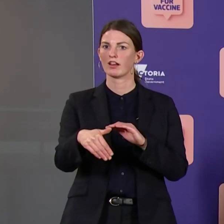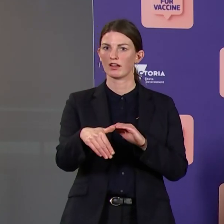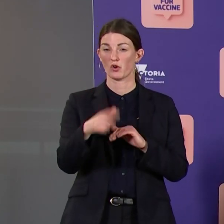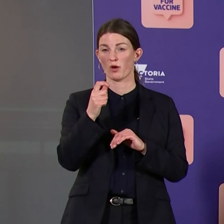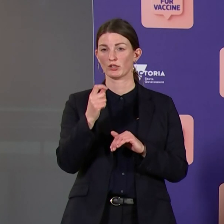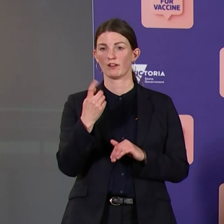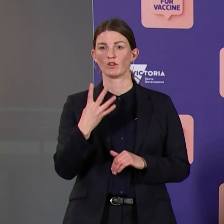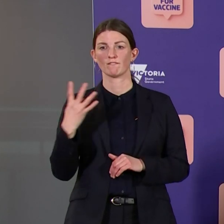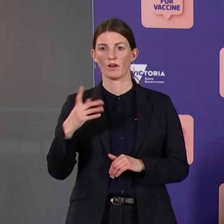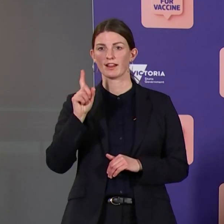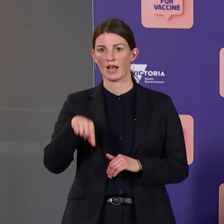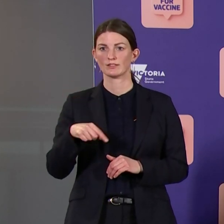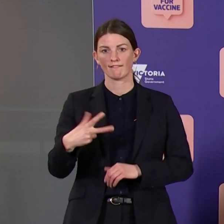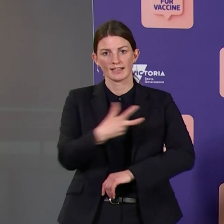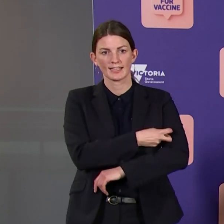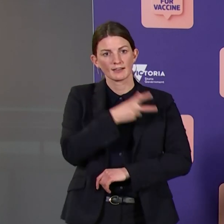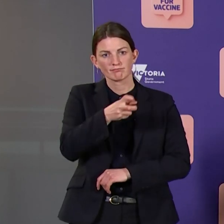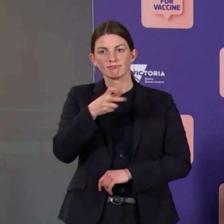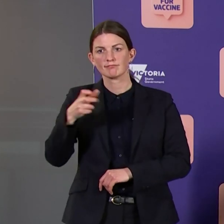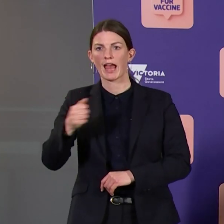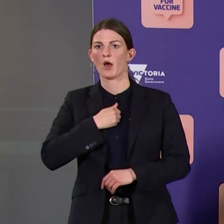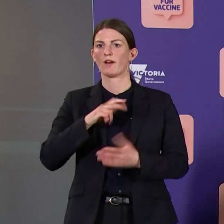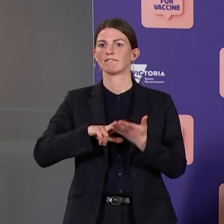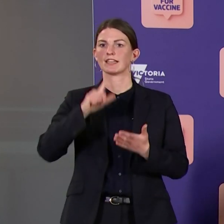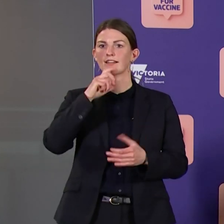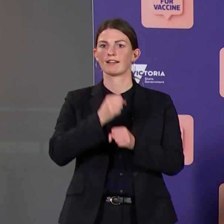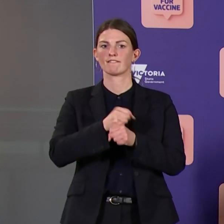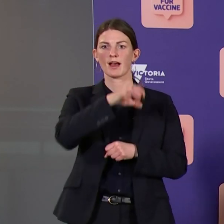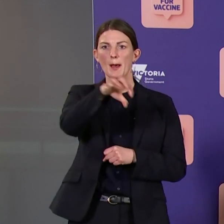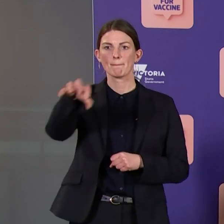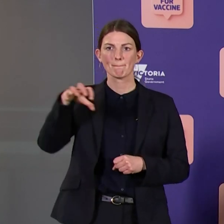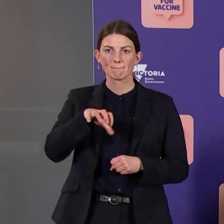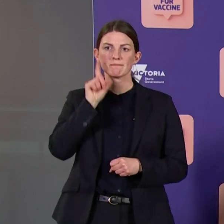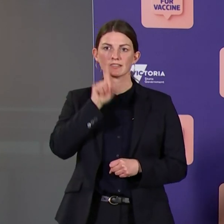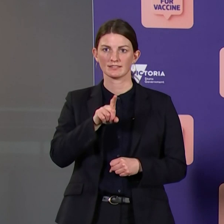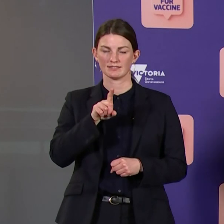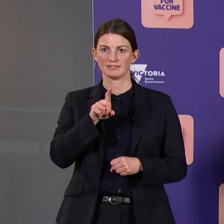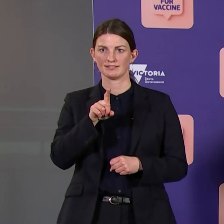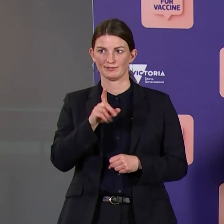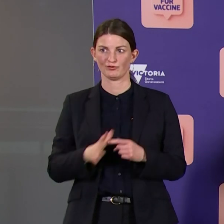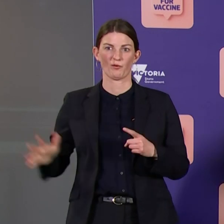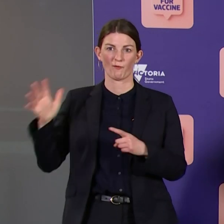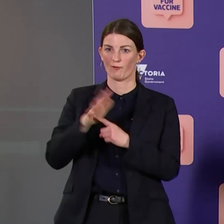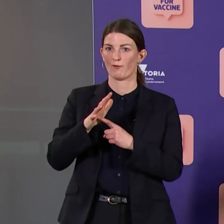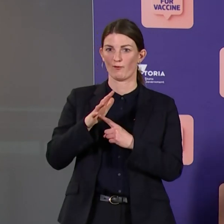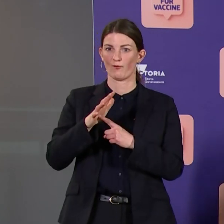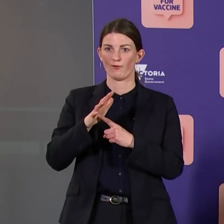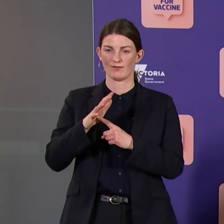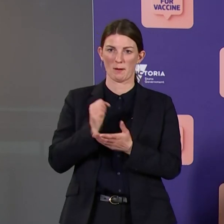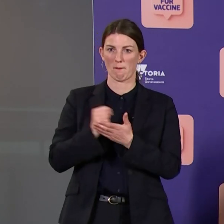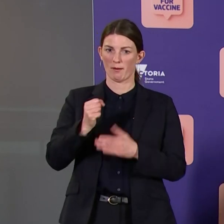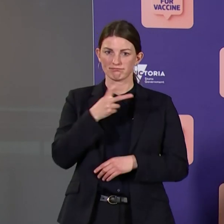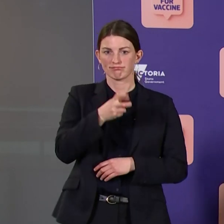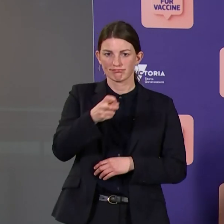43,993 vaccines delivered at our state-run hubs yesterday, another daily record for our